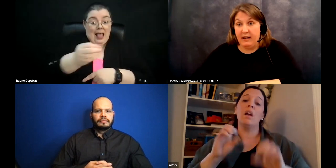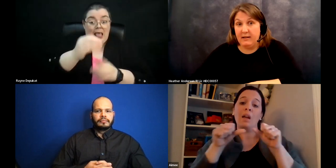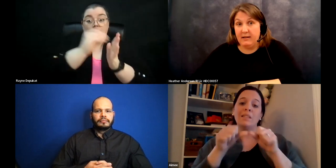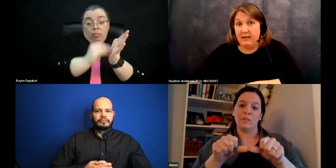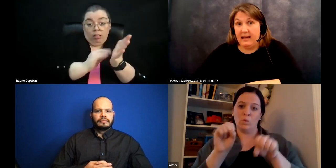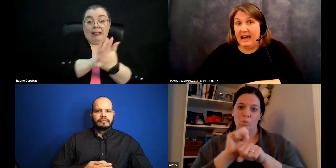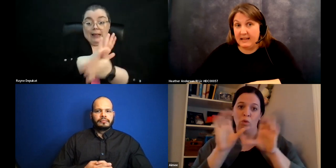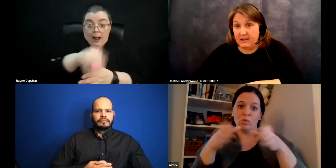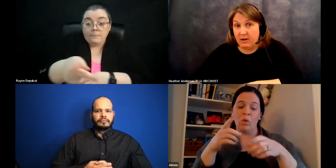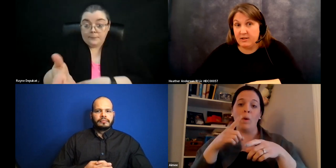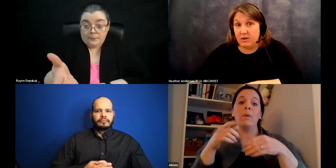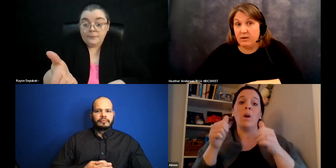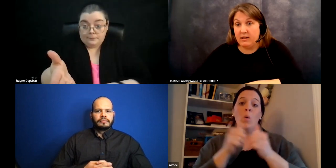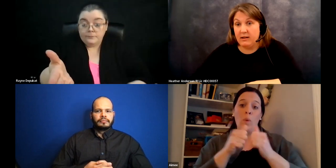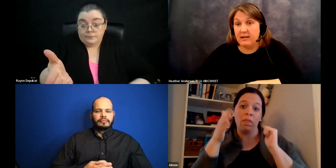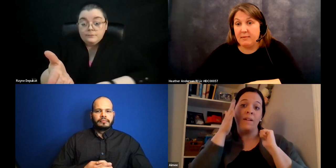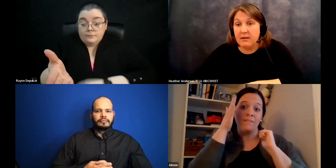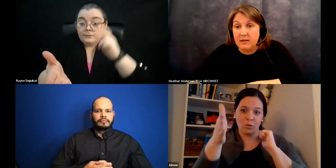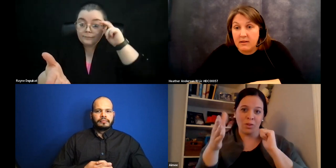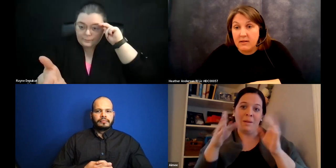right? And also,